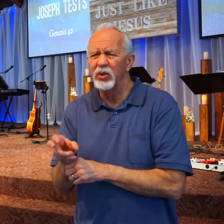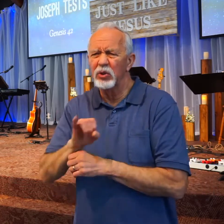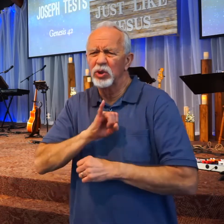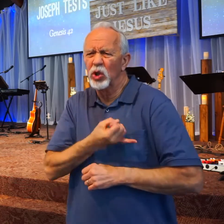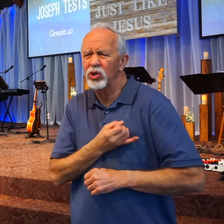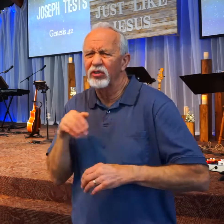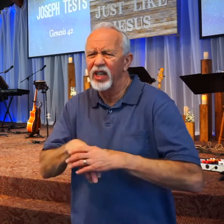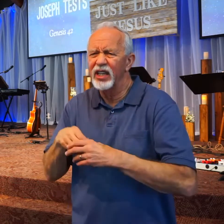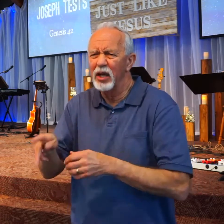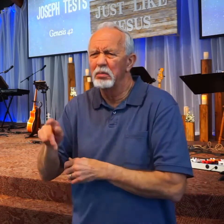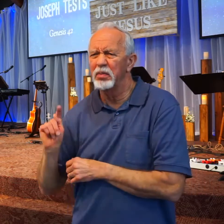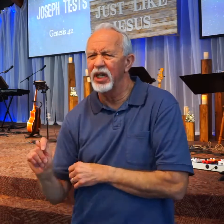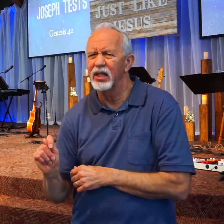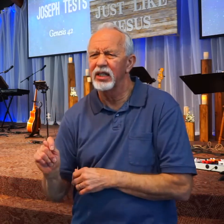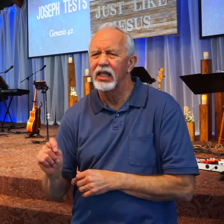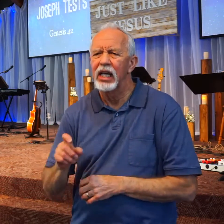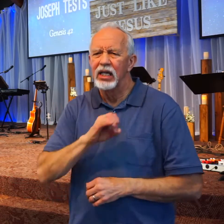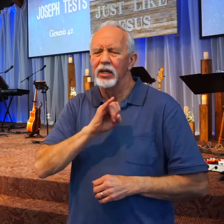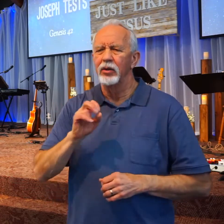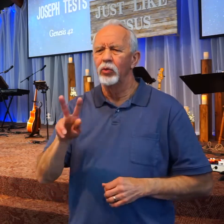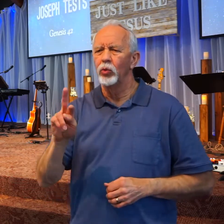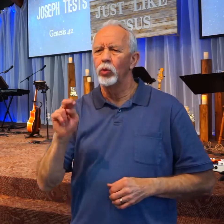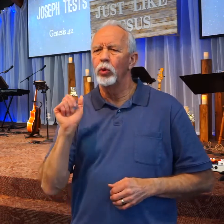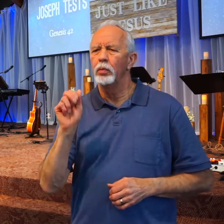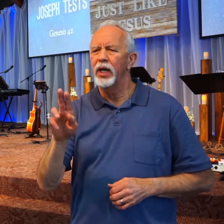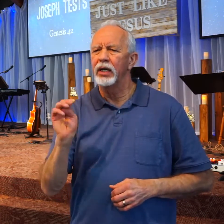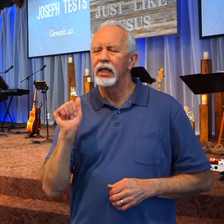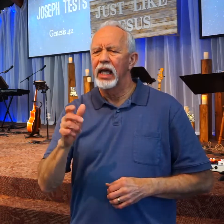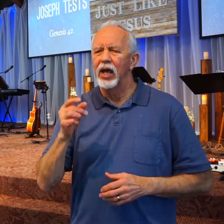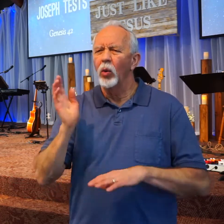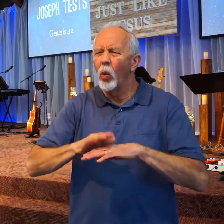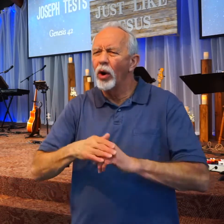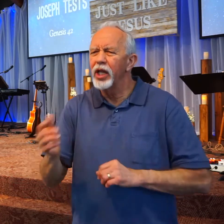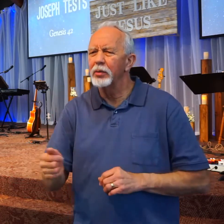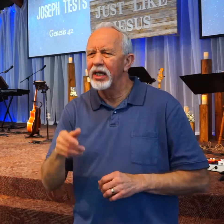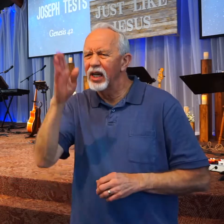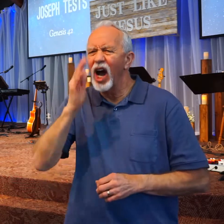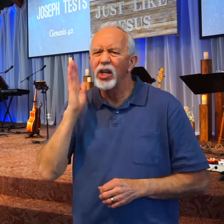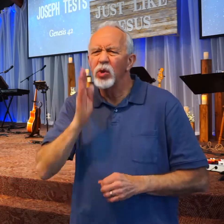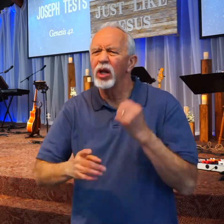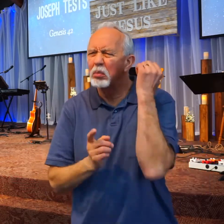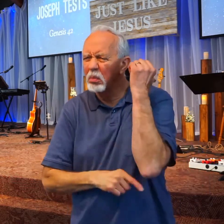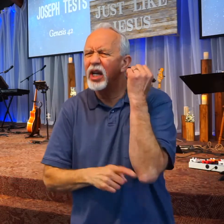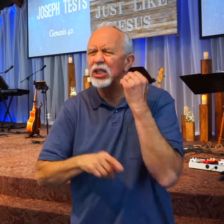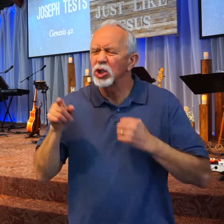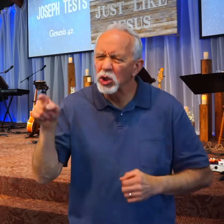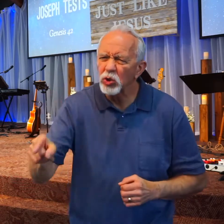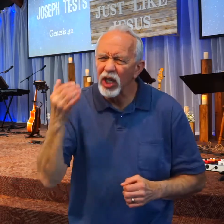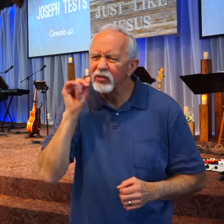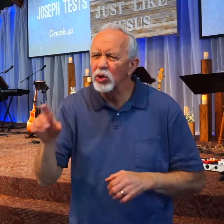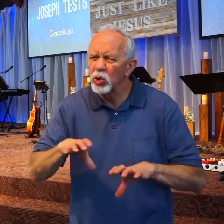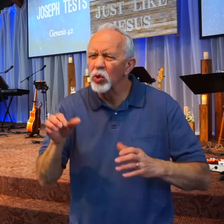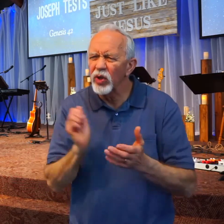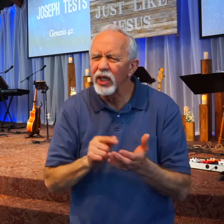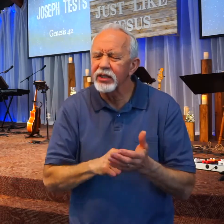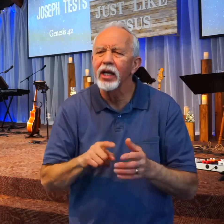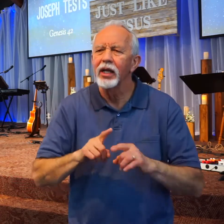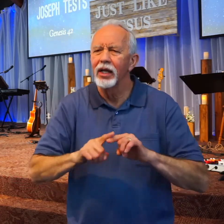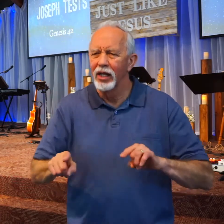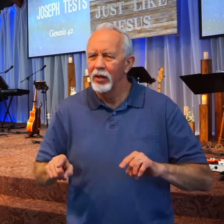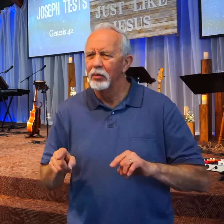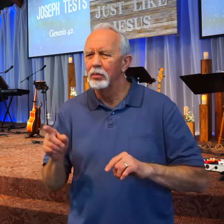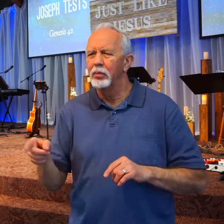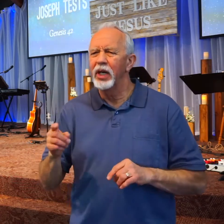he had warned them that God would punish them. He had warned them of that outcome. But Reuben, feeling